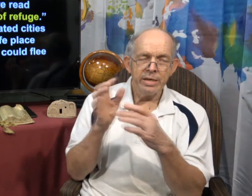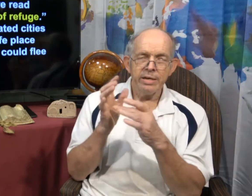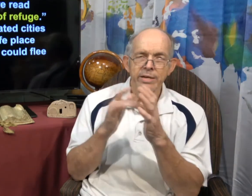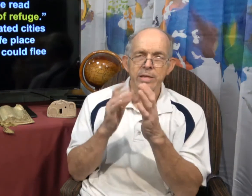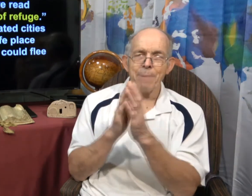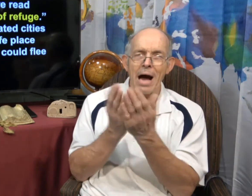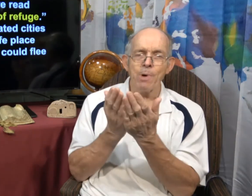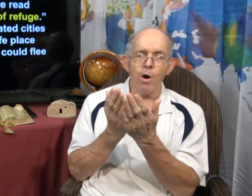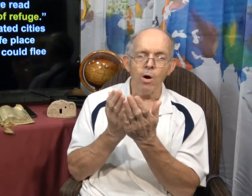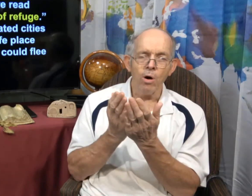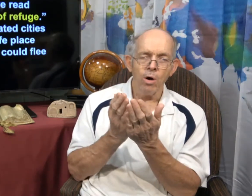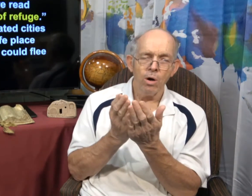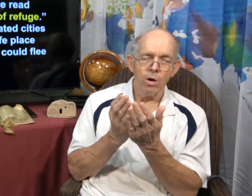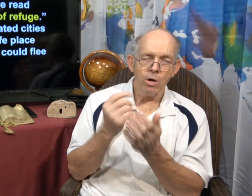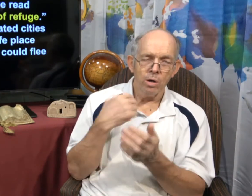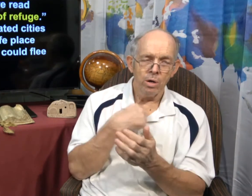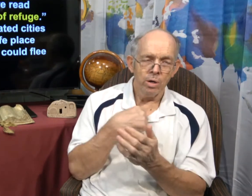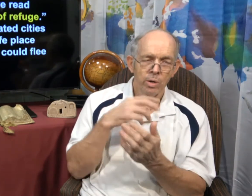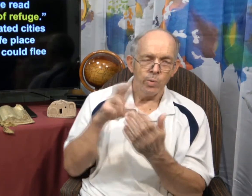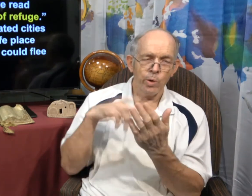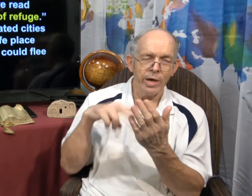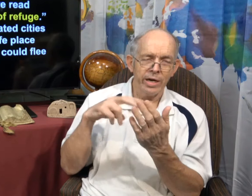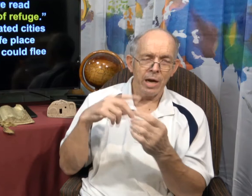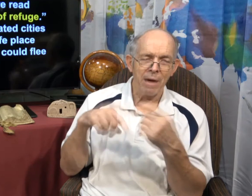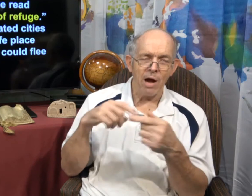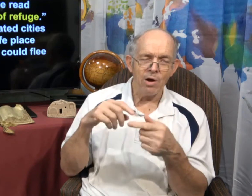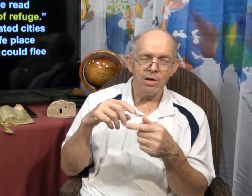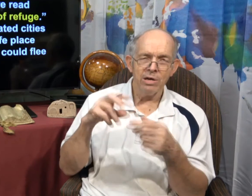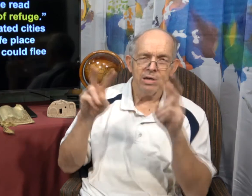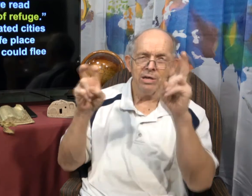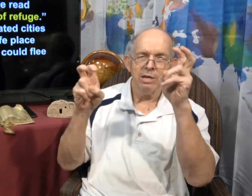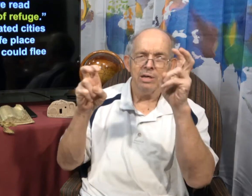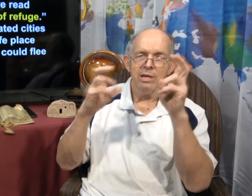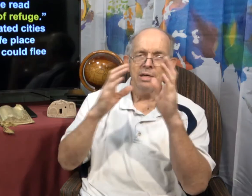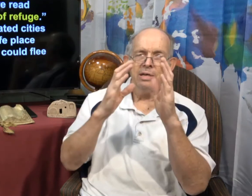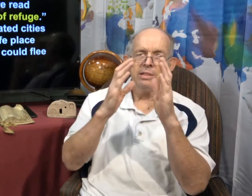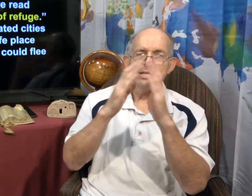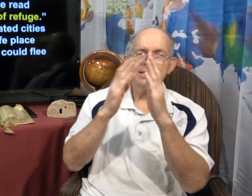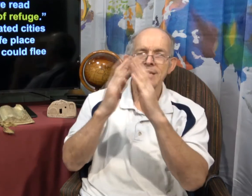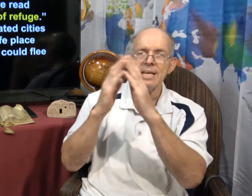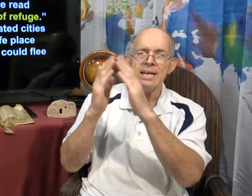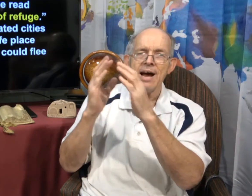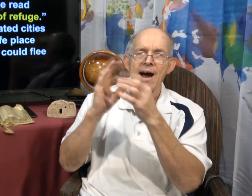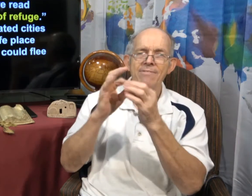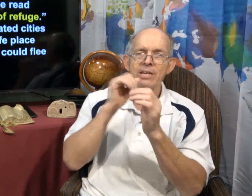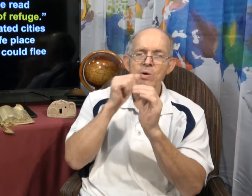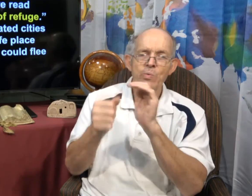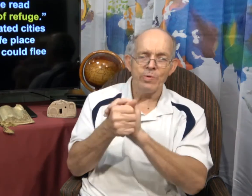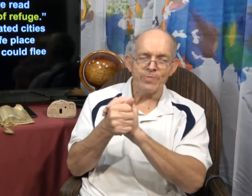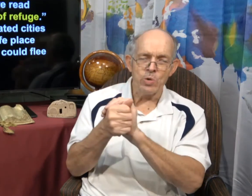In the Bible, we read about the city of